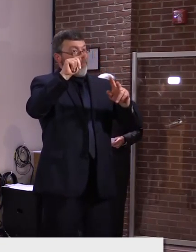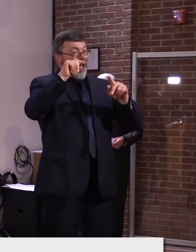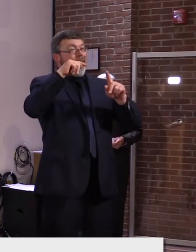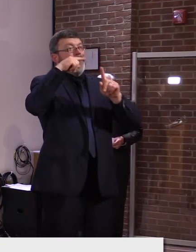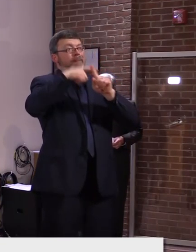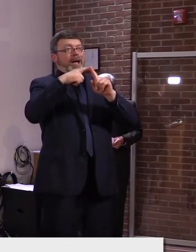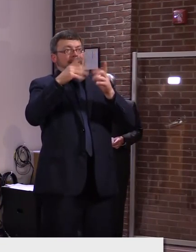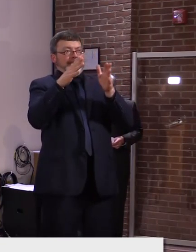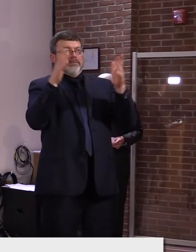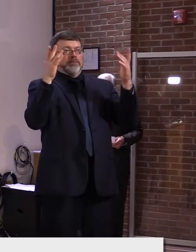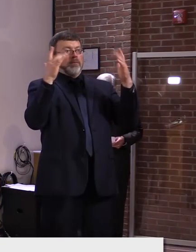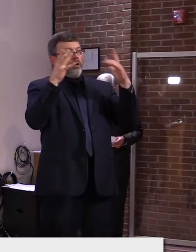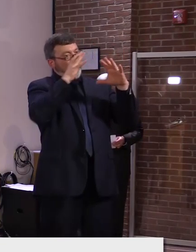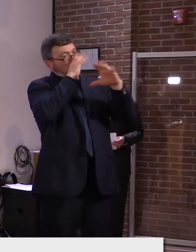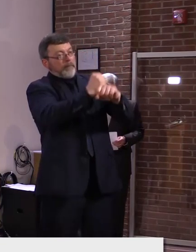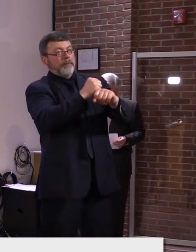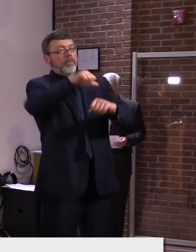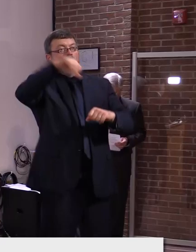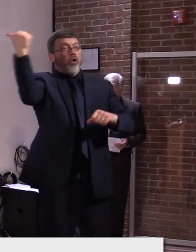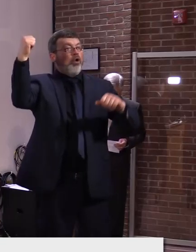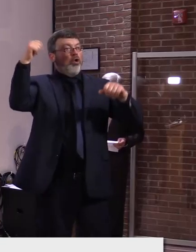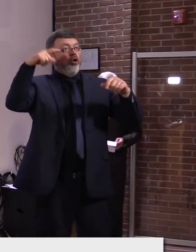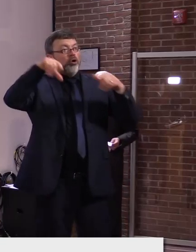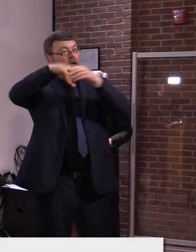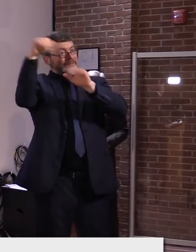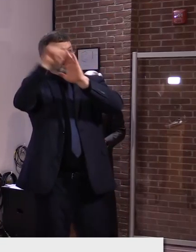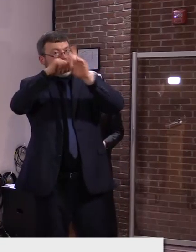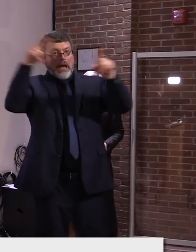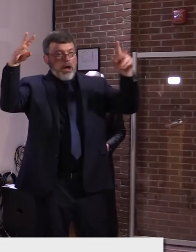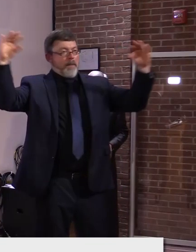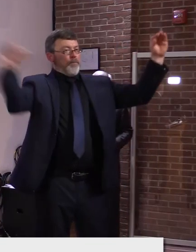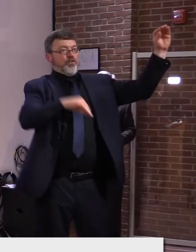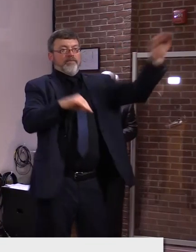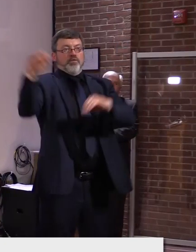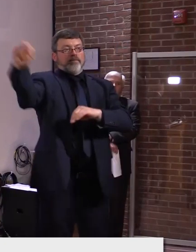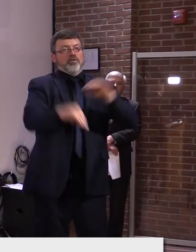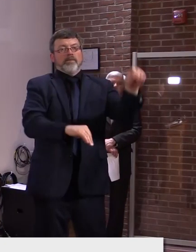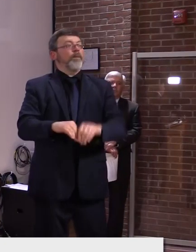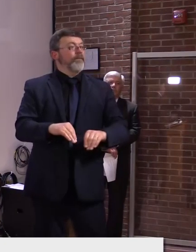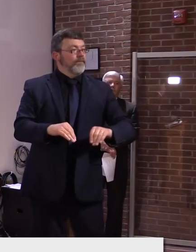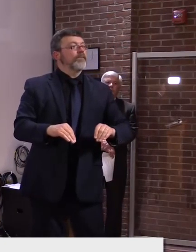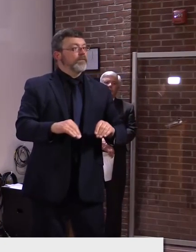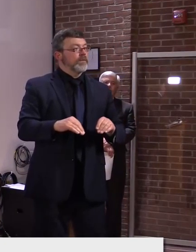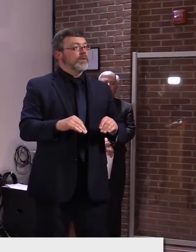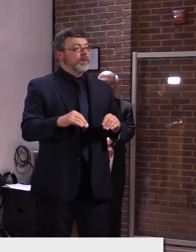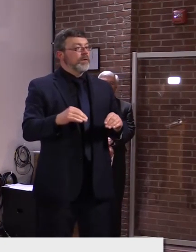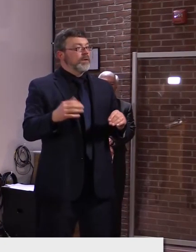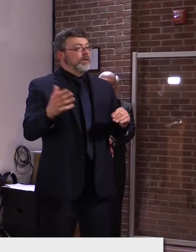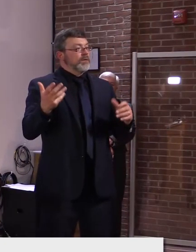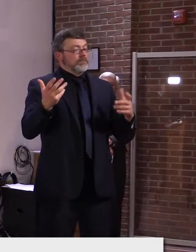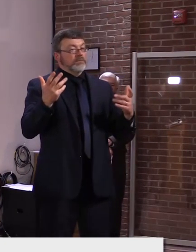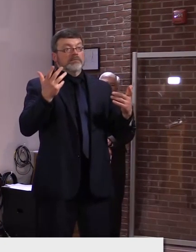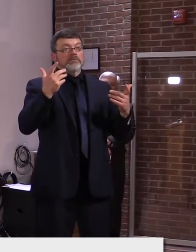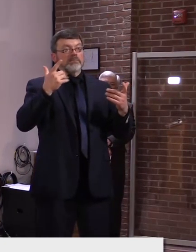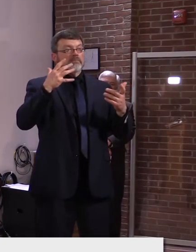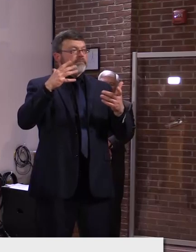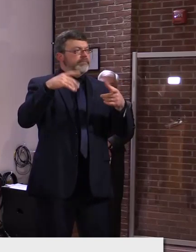need to bolster the workforce. That include education and all across and the